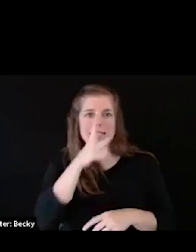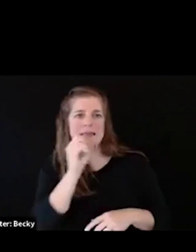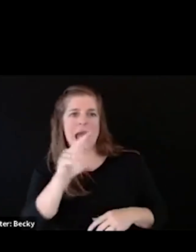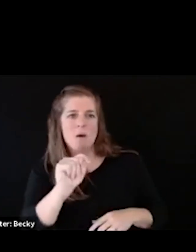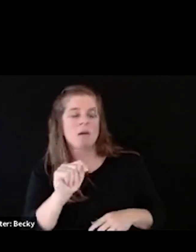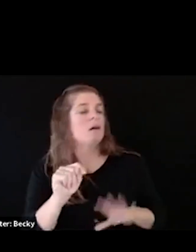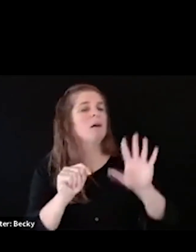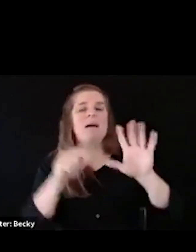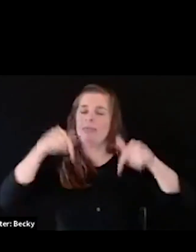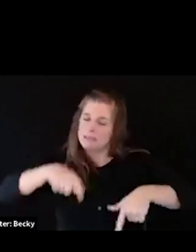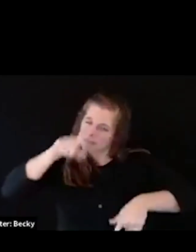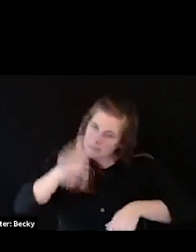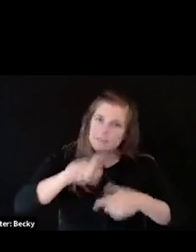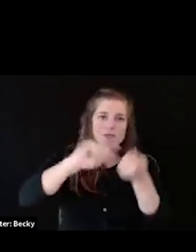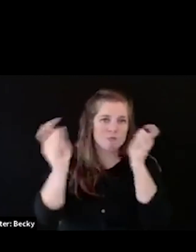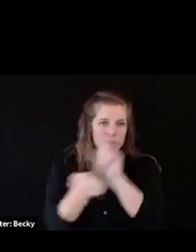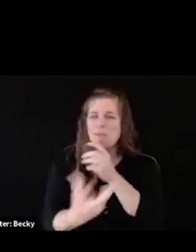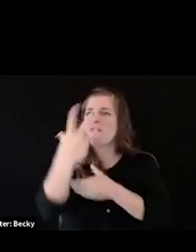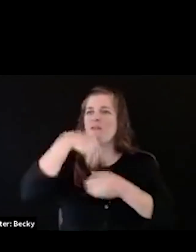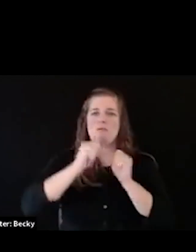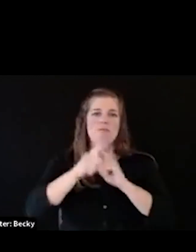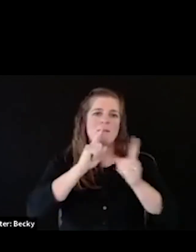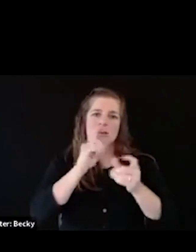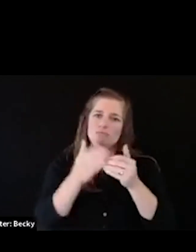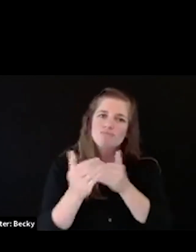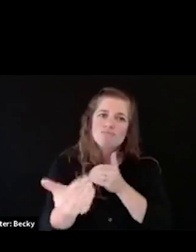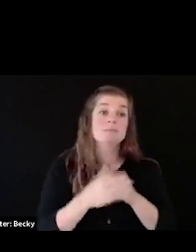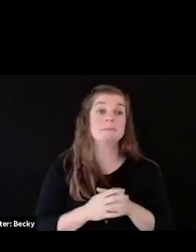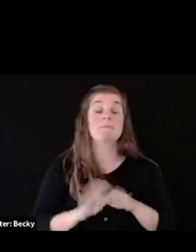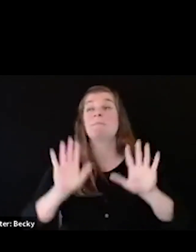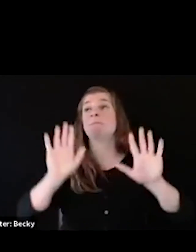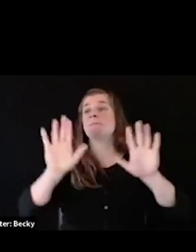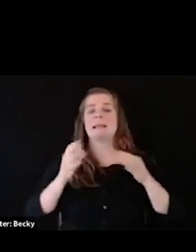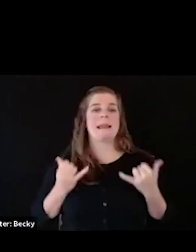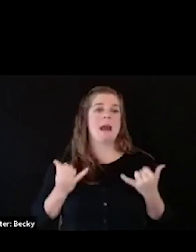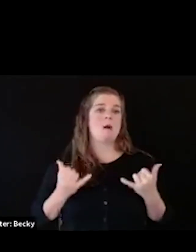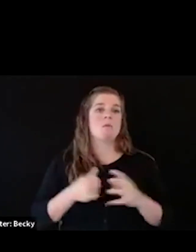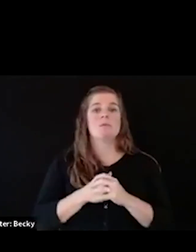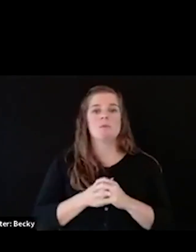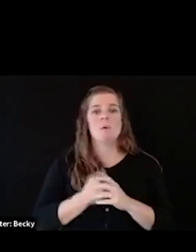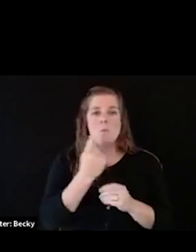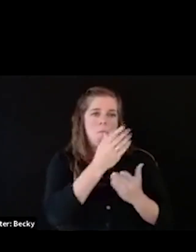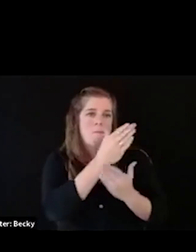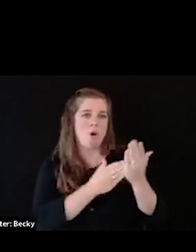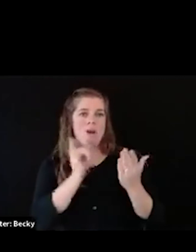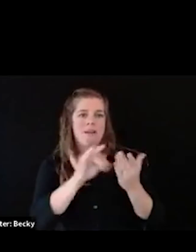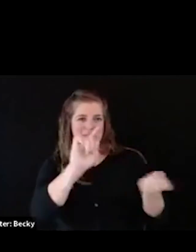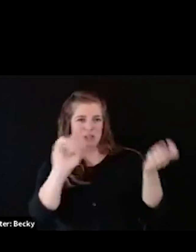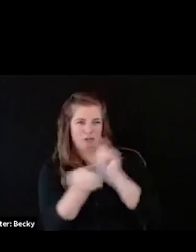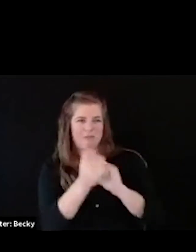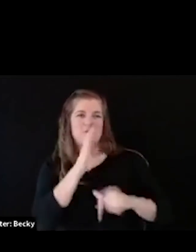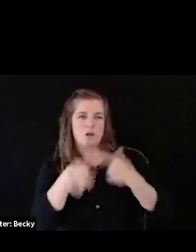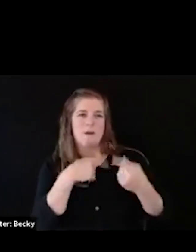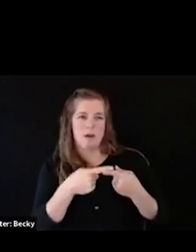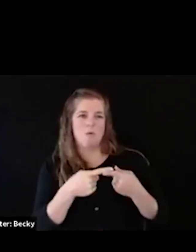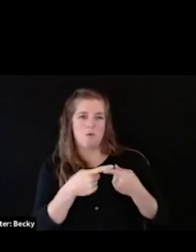This needs to be part of the conversation going forward. Now, one piece of the shift that I'm talking about, the paradigm shift to